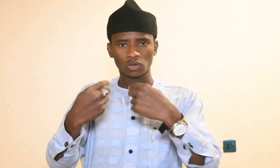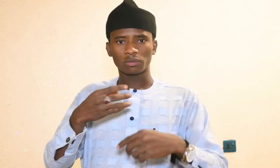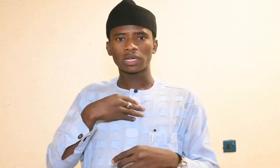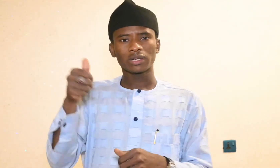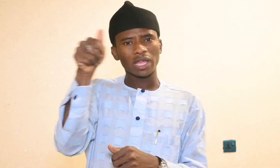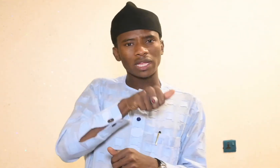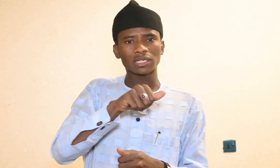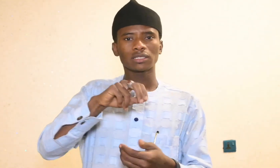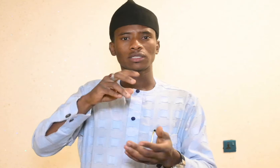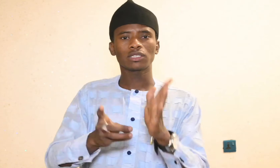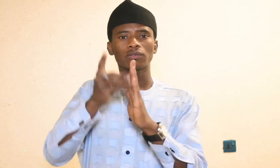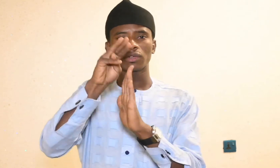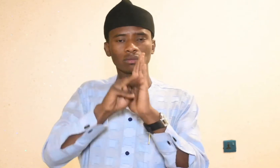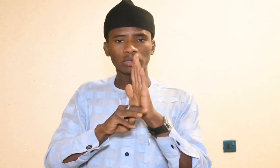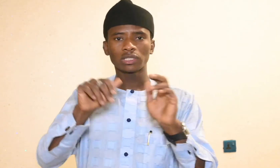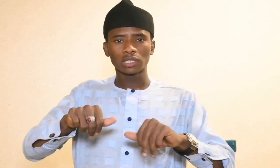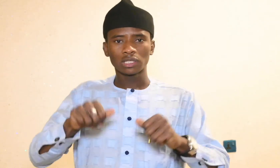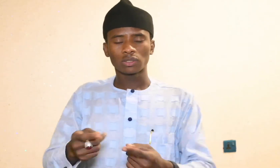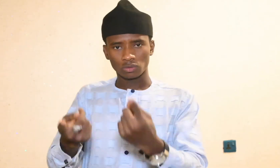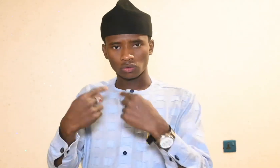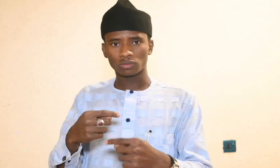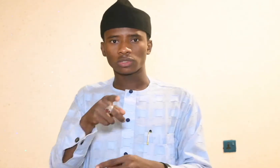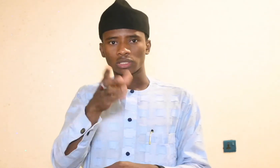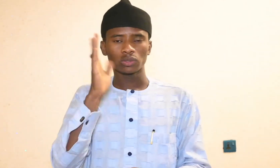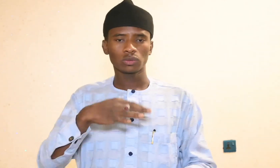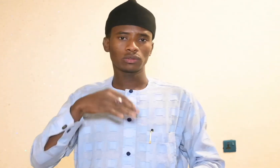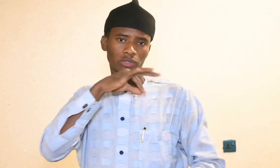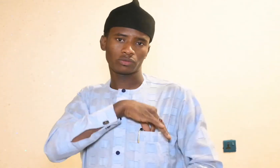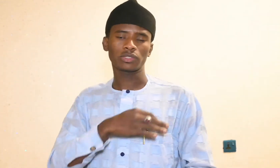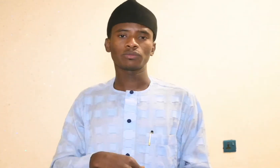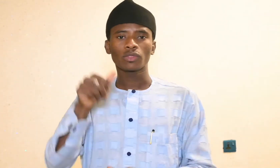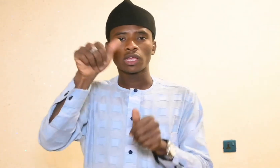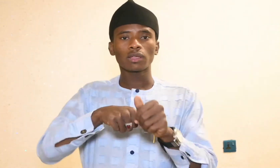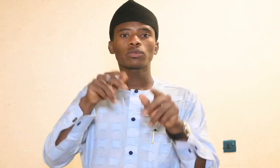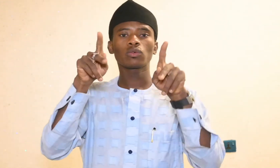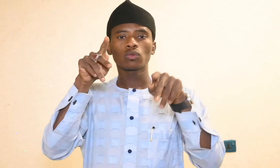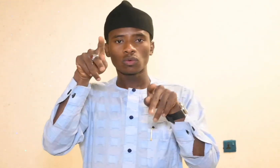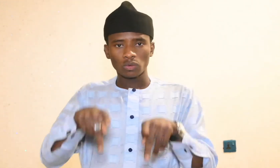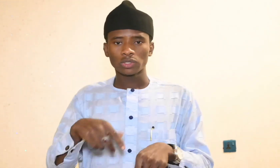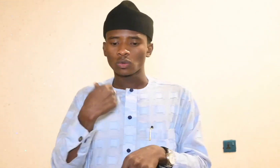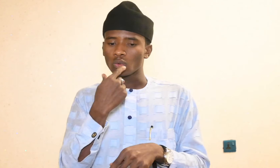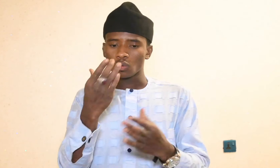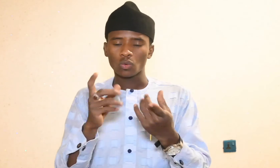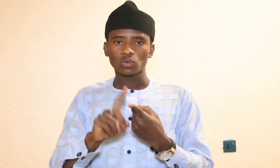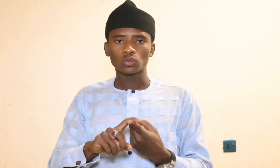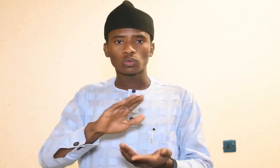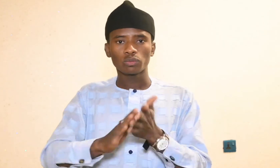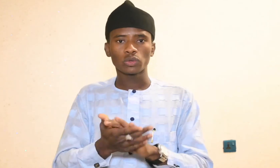we have can stay permanent. Everyone wants to be part of such a very good